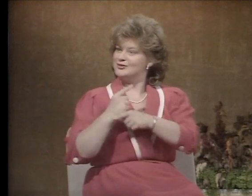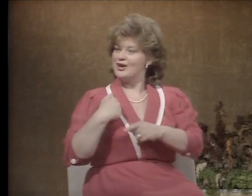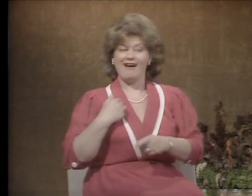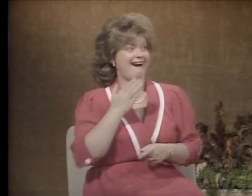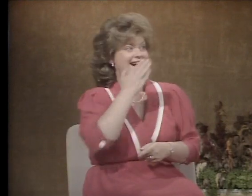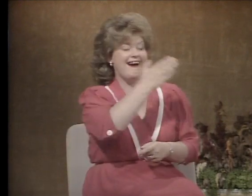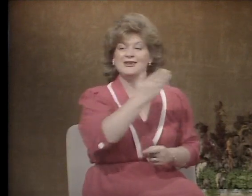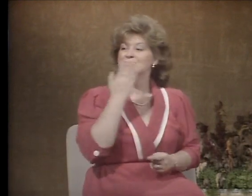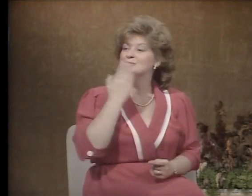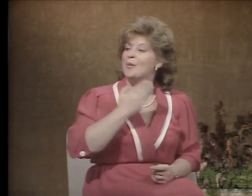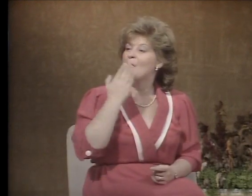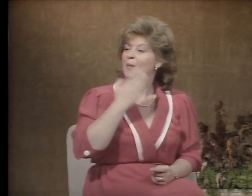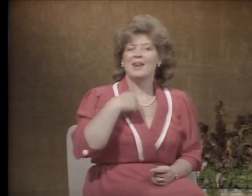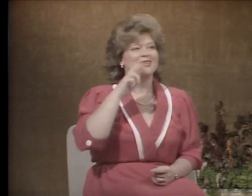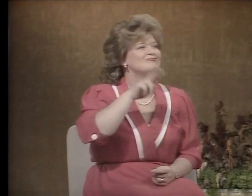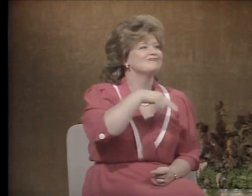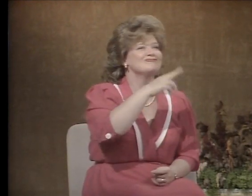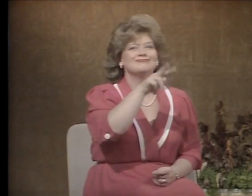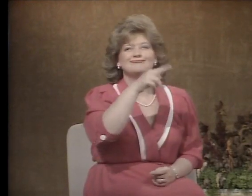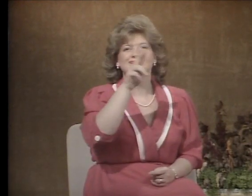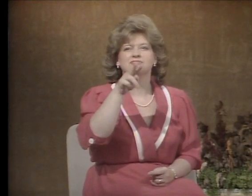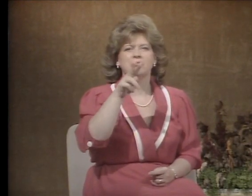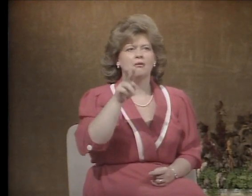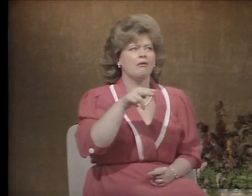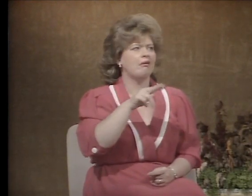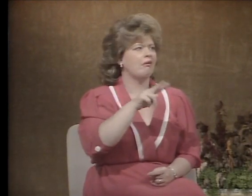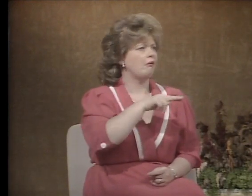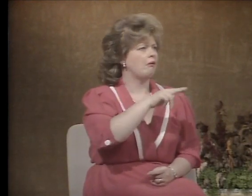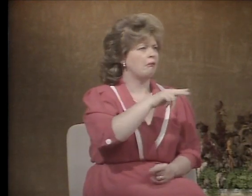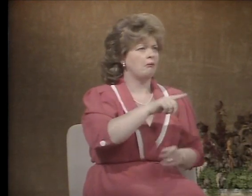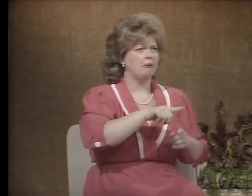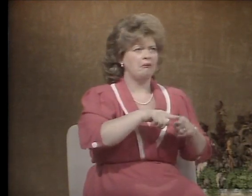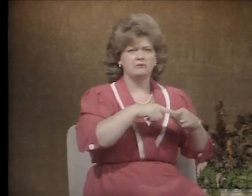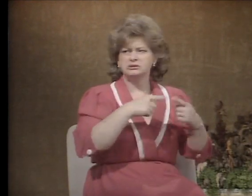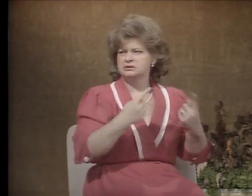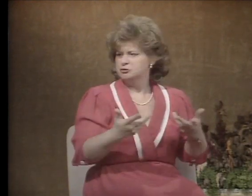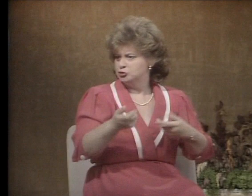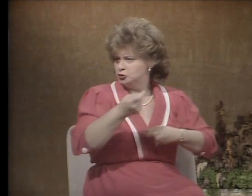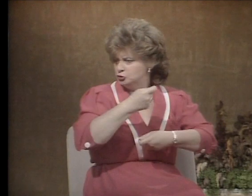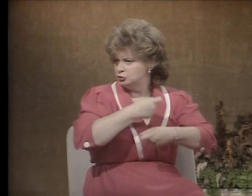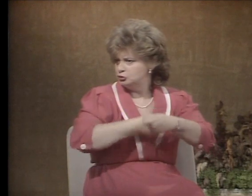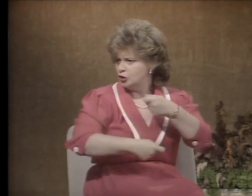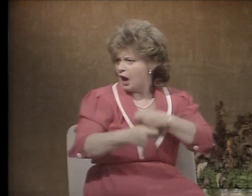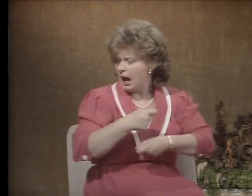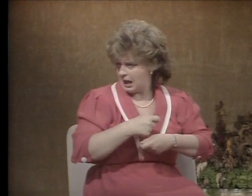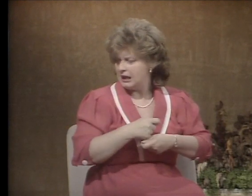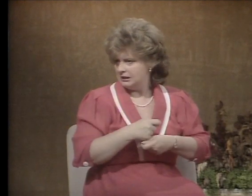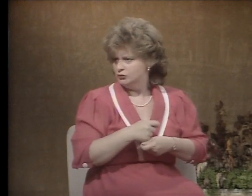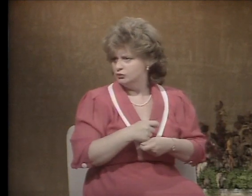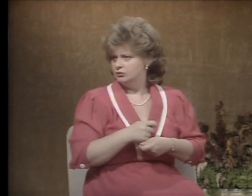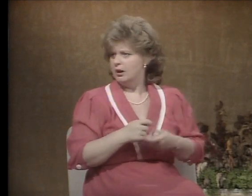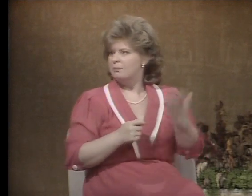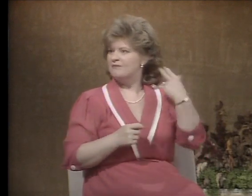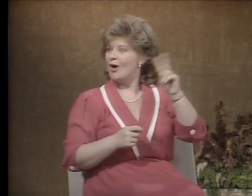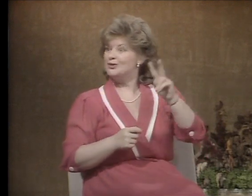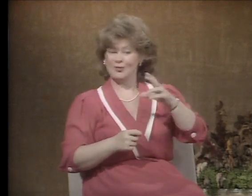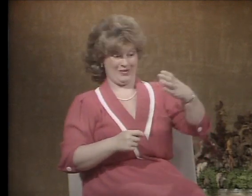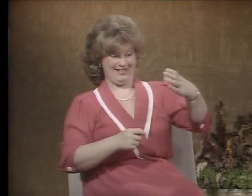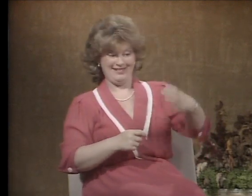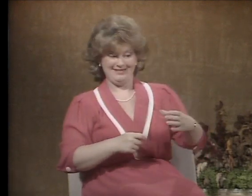Last year, I went to the school to look around, but I was disappointed to see all the changes. Before, the